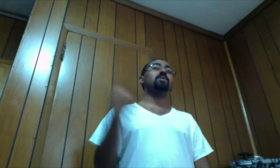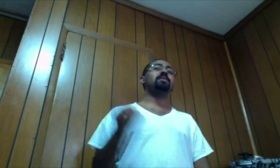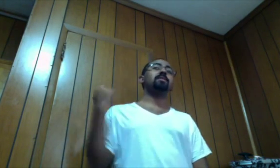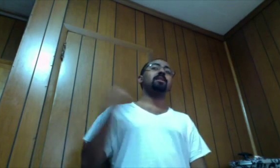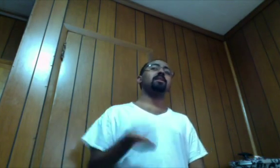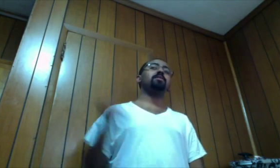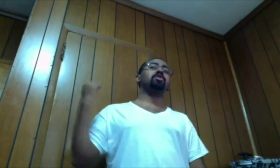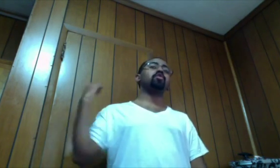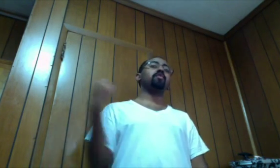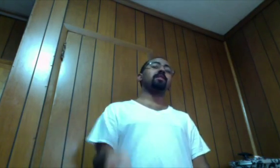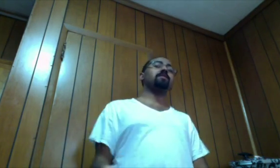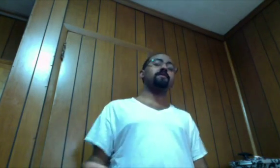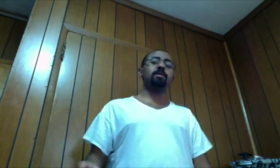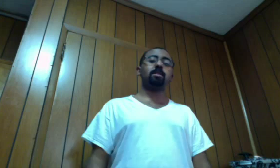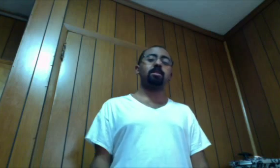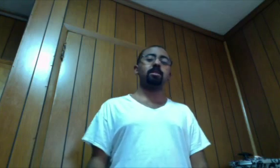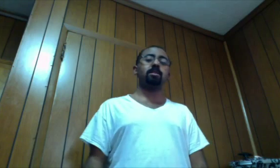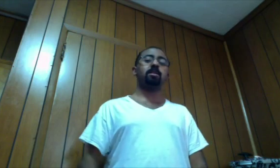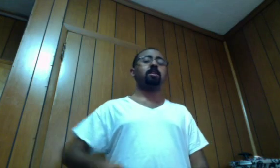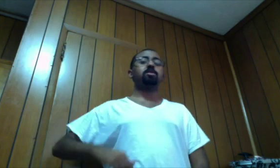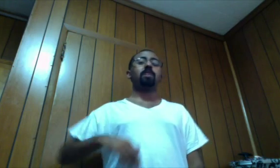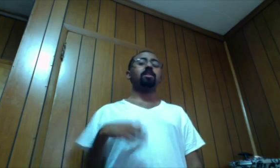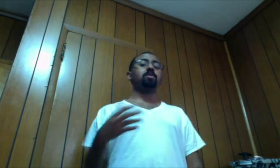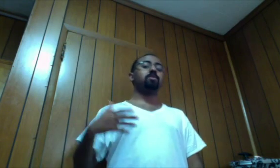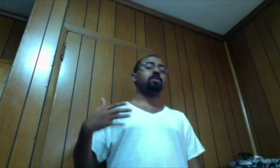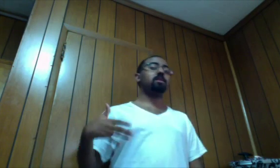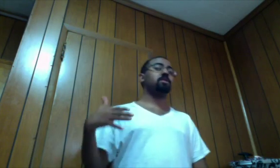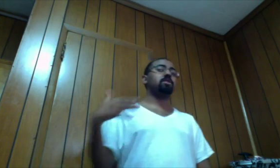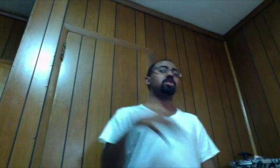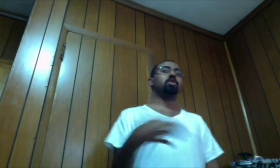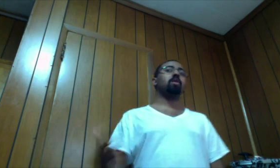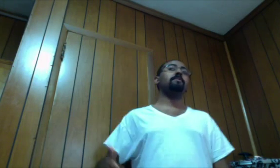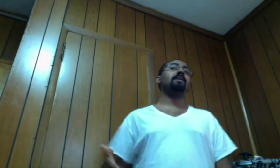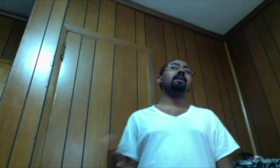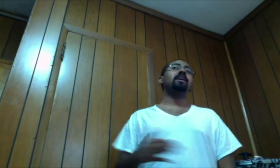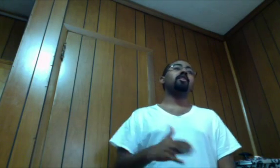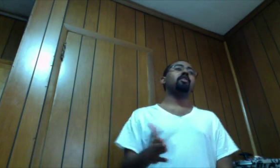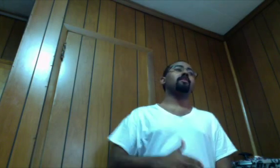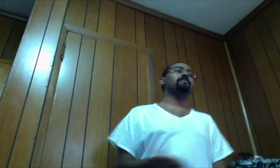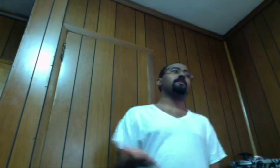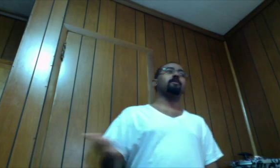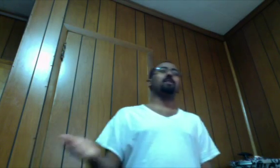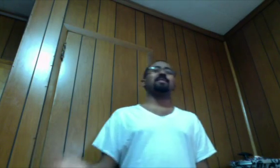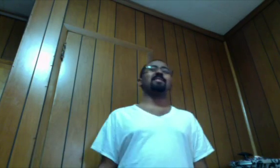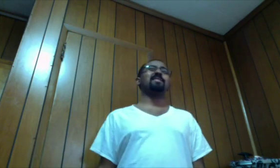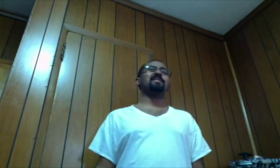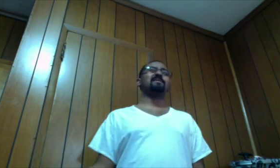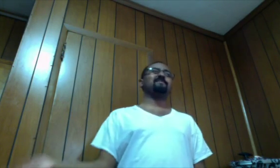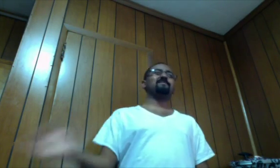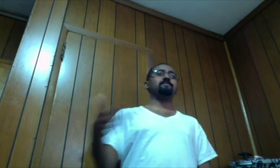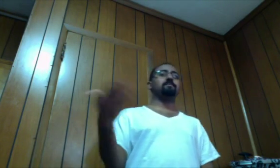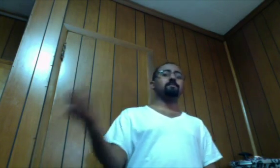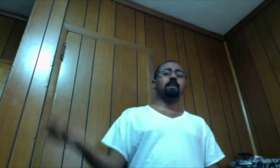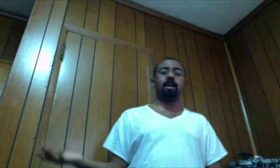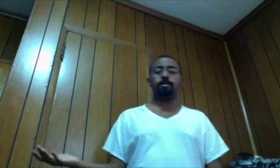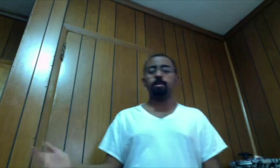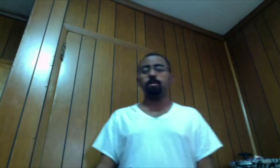wasn't in the trailer for this season, so I don't think he's gonna show up before at least 9 episodes.